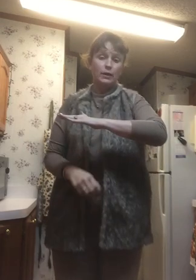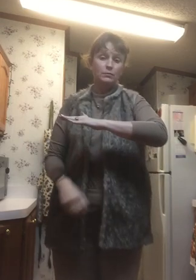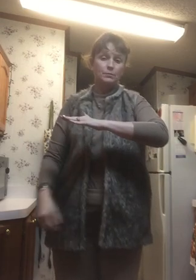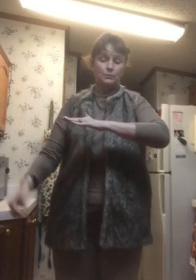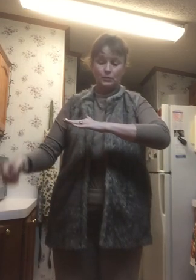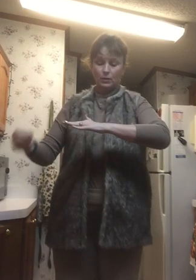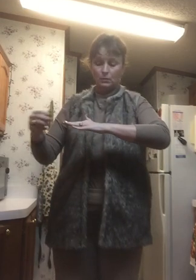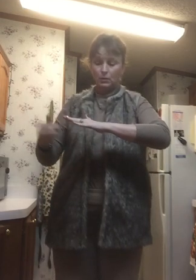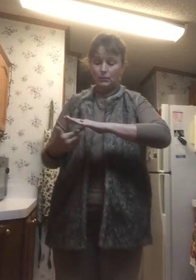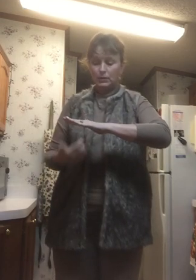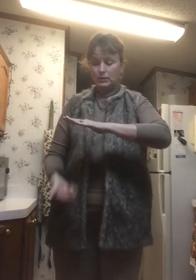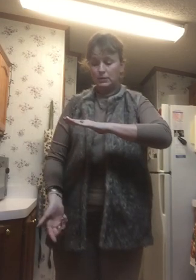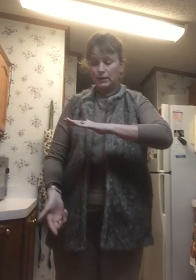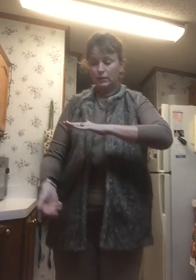down, palm facing down.